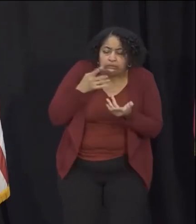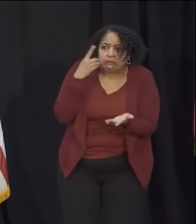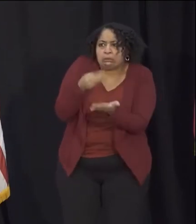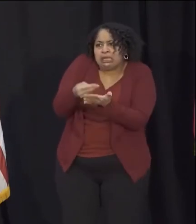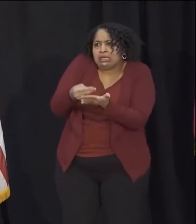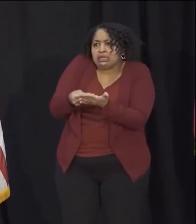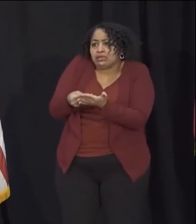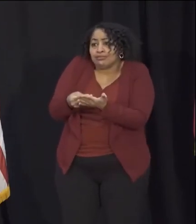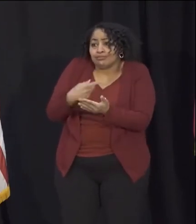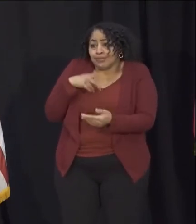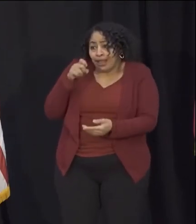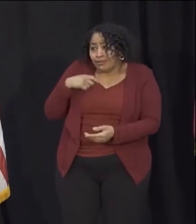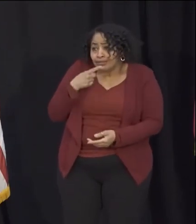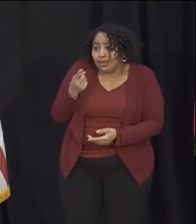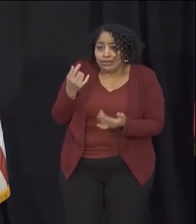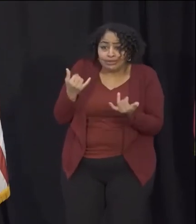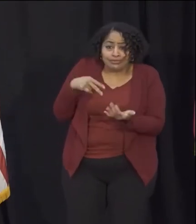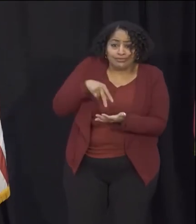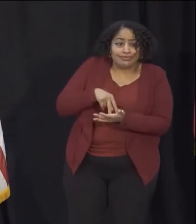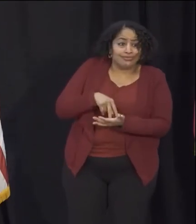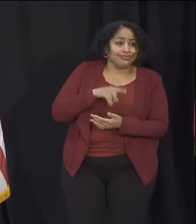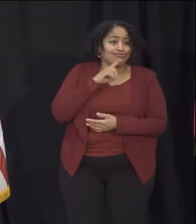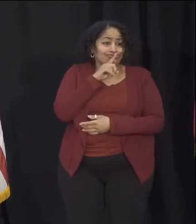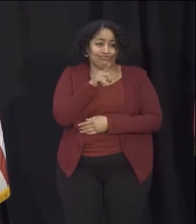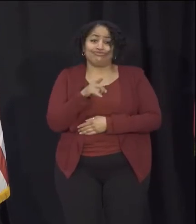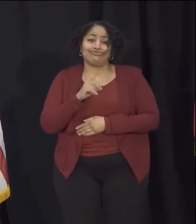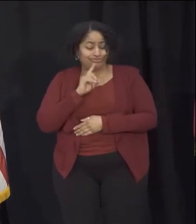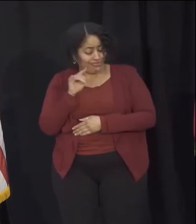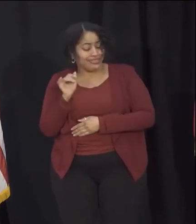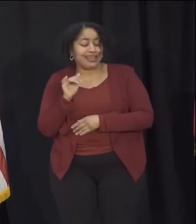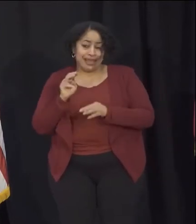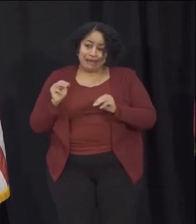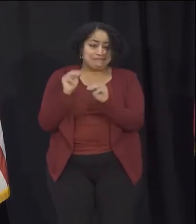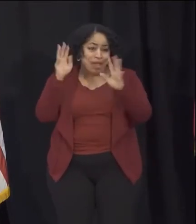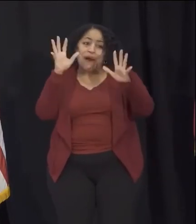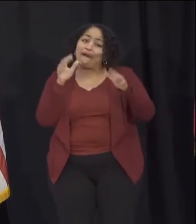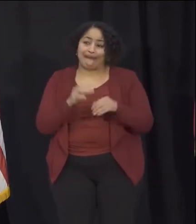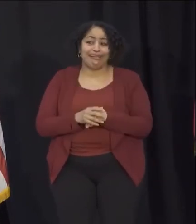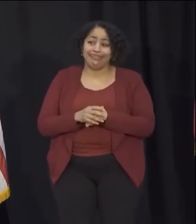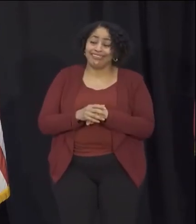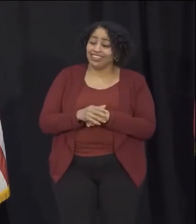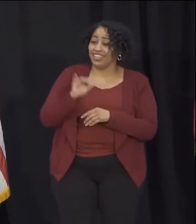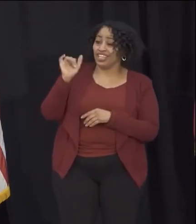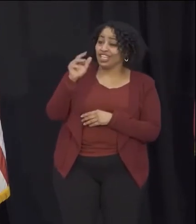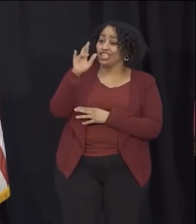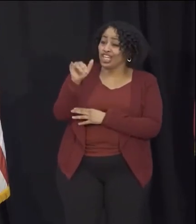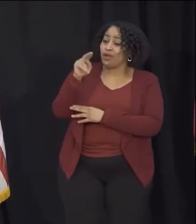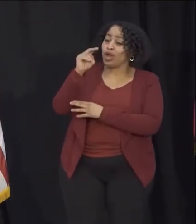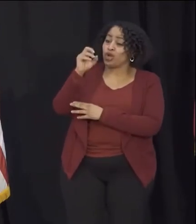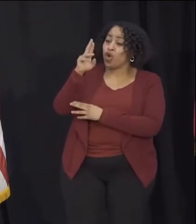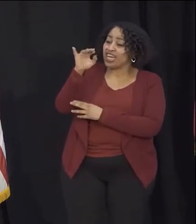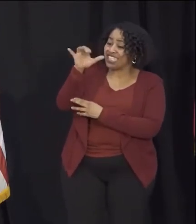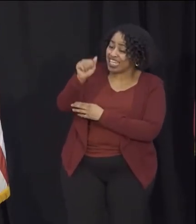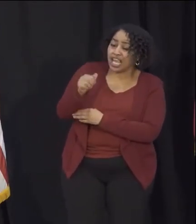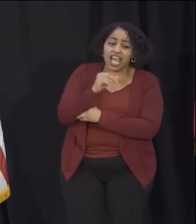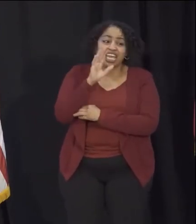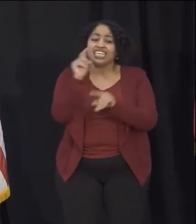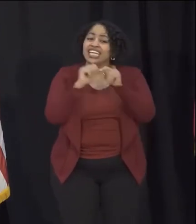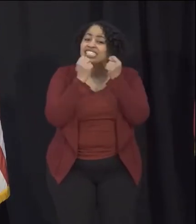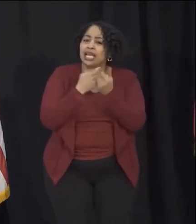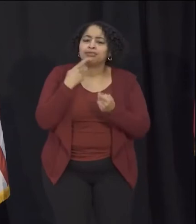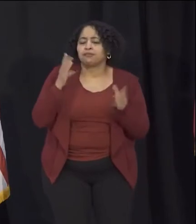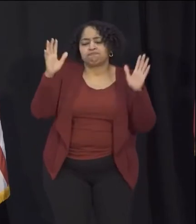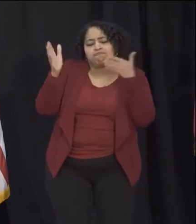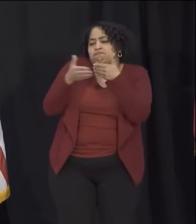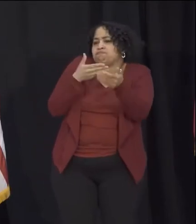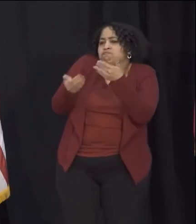have to say, standing here today, it's like a miracle. This was Jerry Norcia and his team saying, no matter